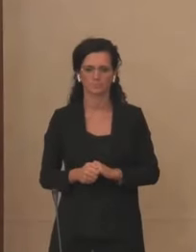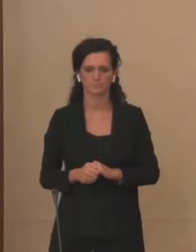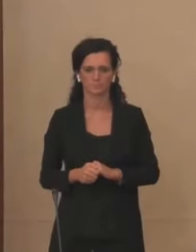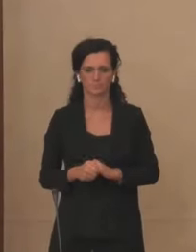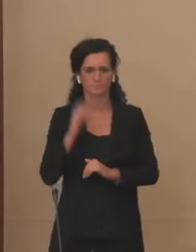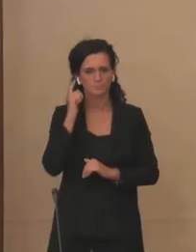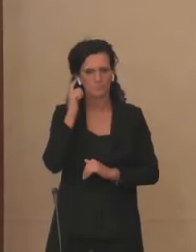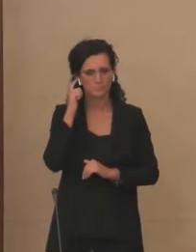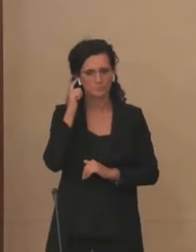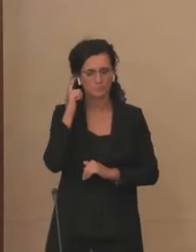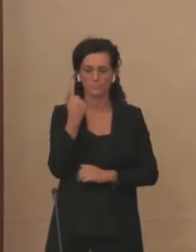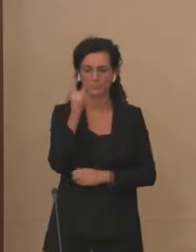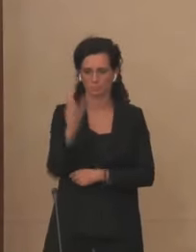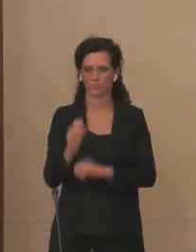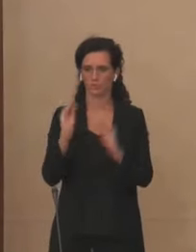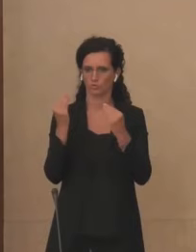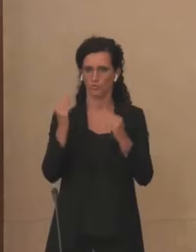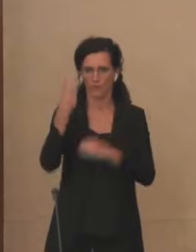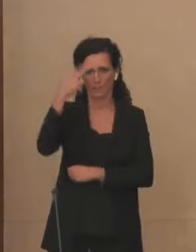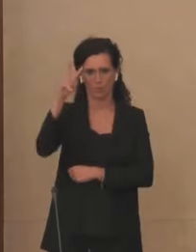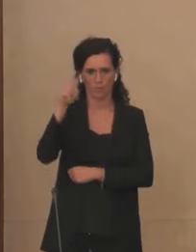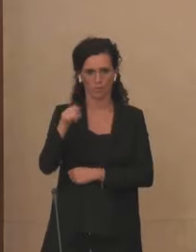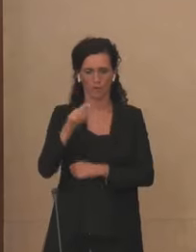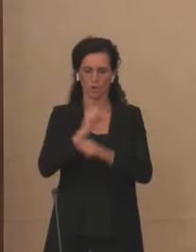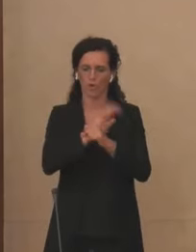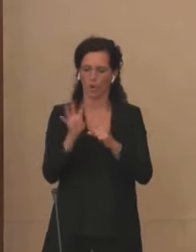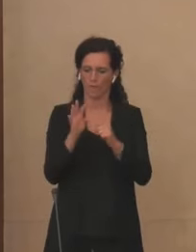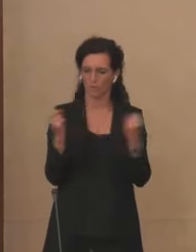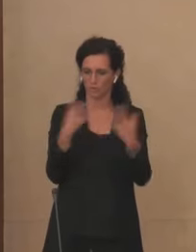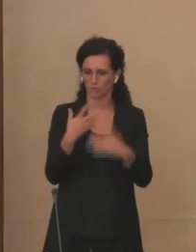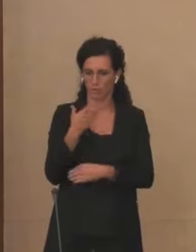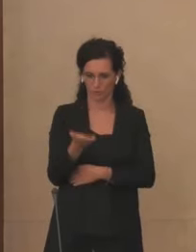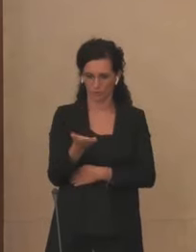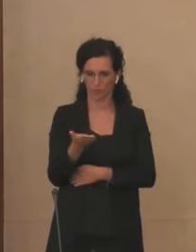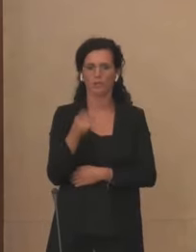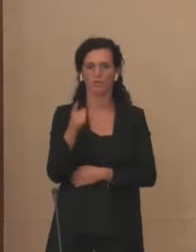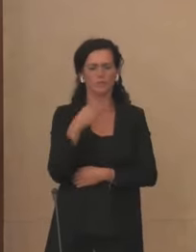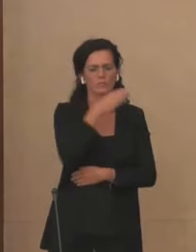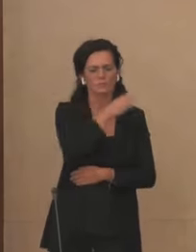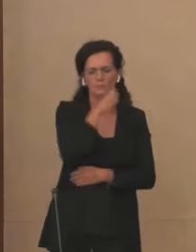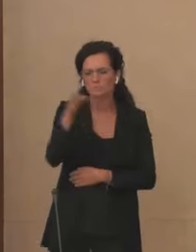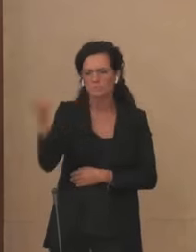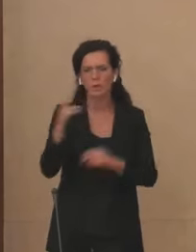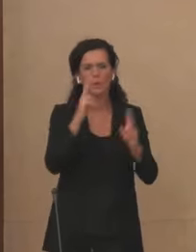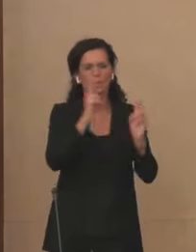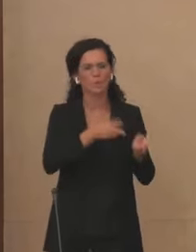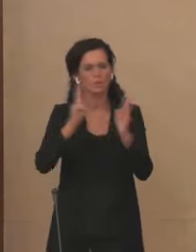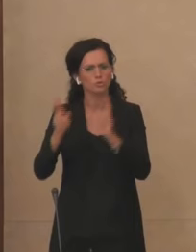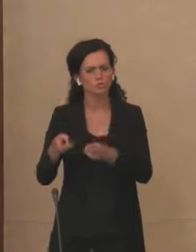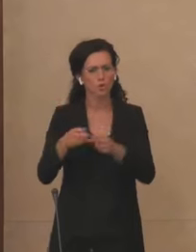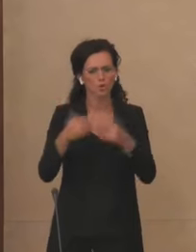emergency rooms near his home, but unfortunately, nobody gave him